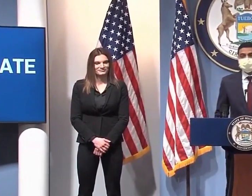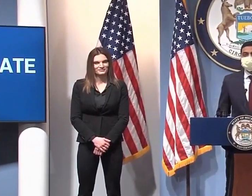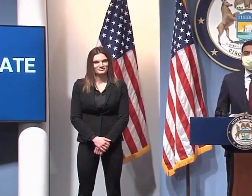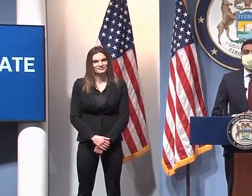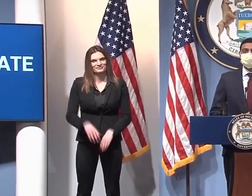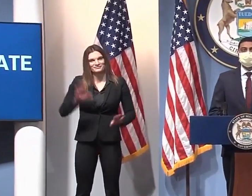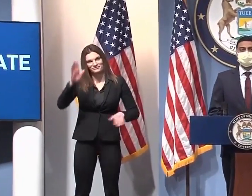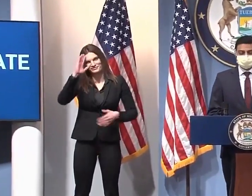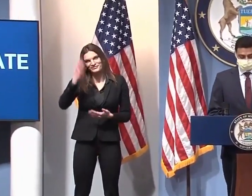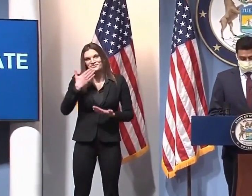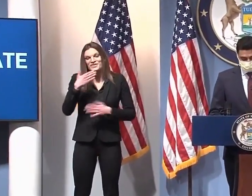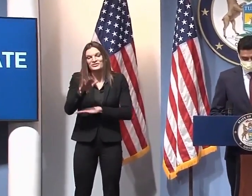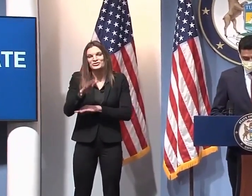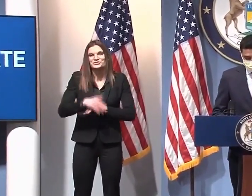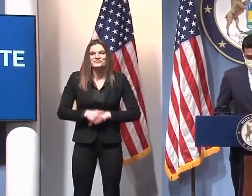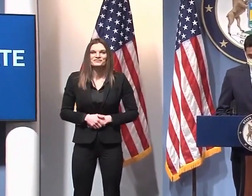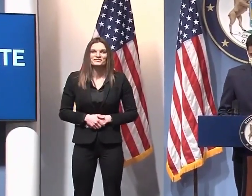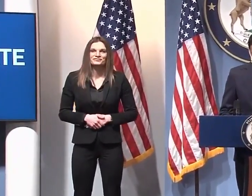Good afternoon.